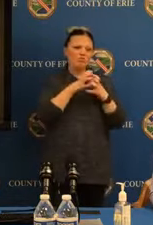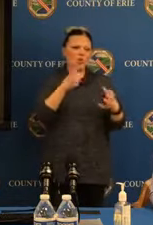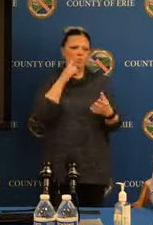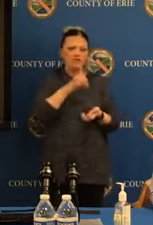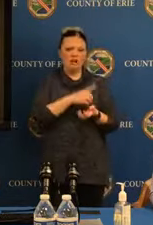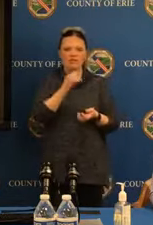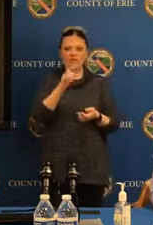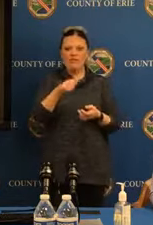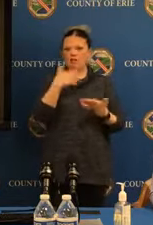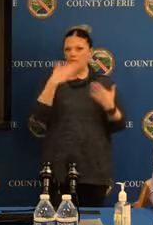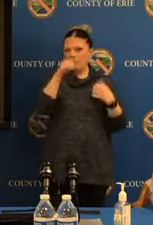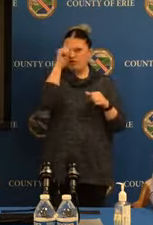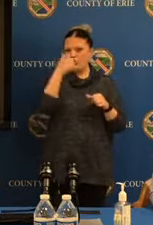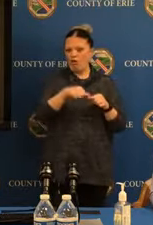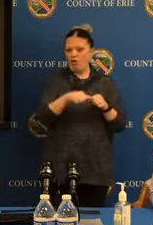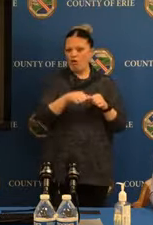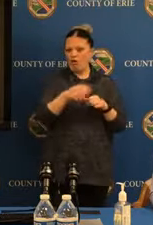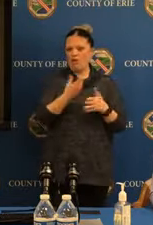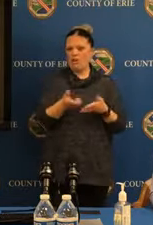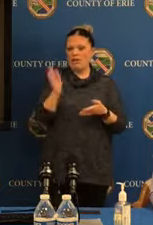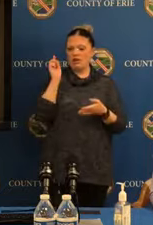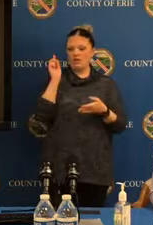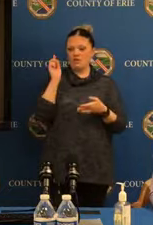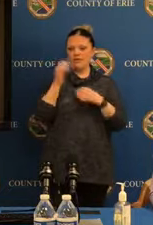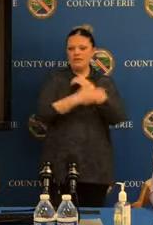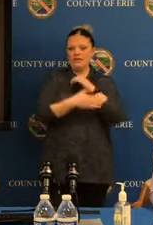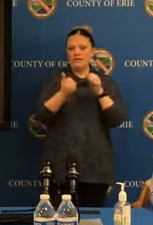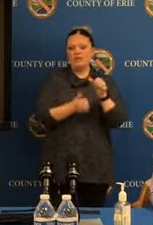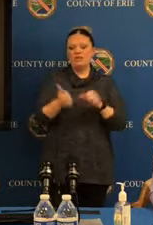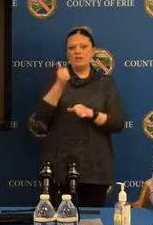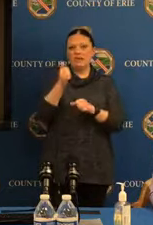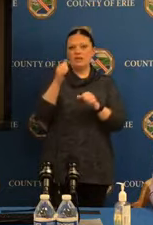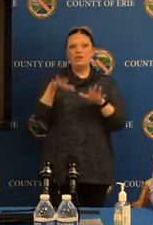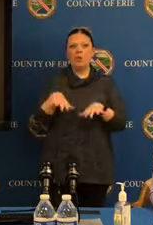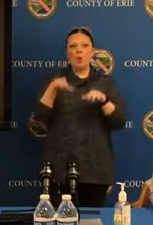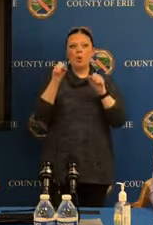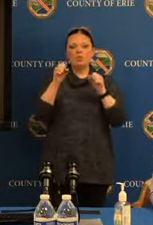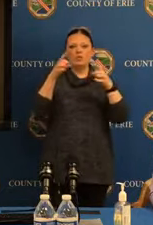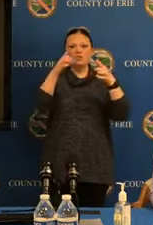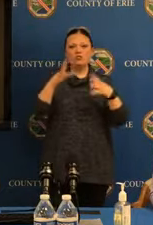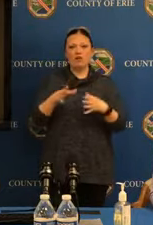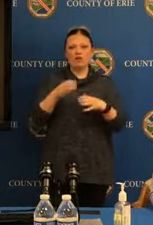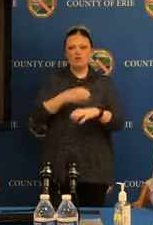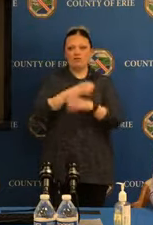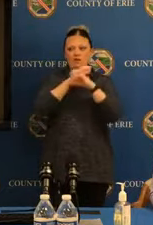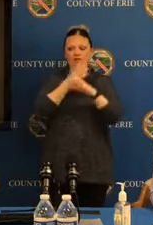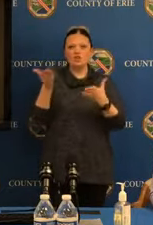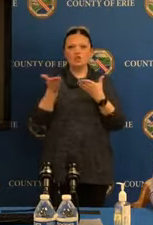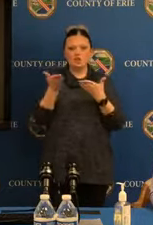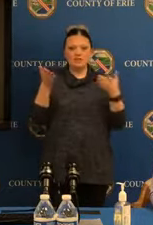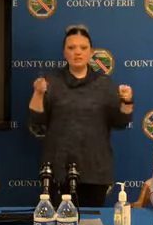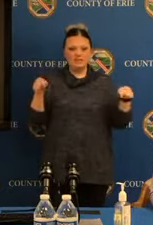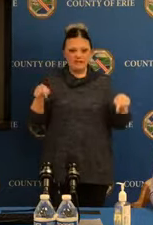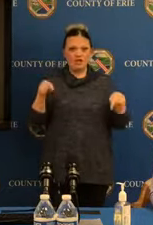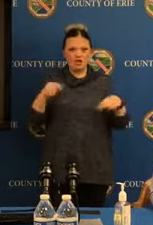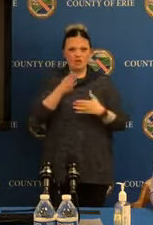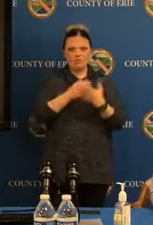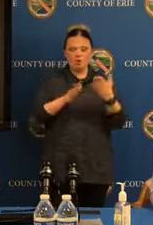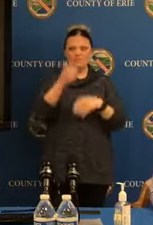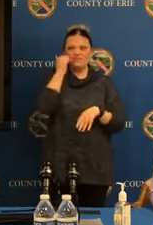Gale. You may recall that last week, the county executive hosted the director of crisis services here as part of his